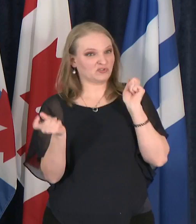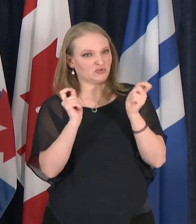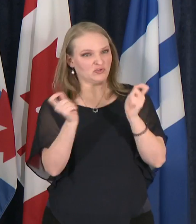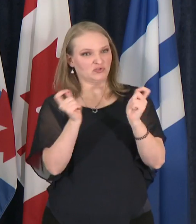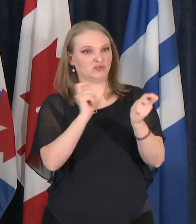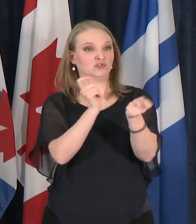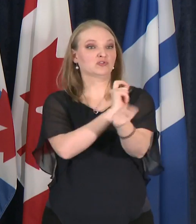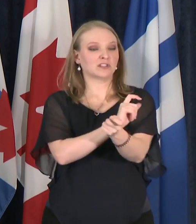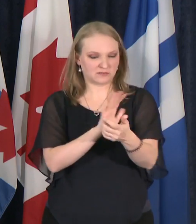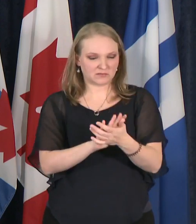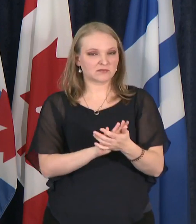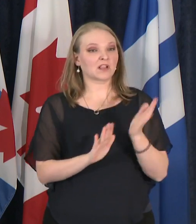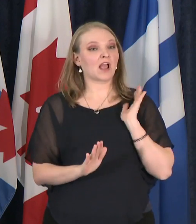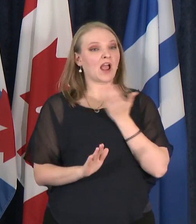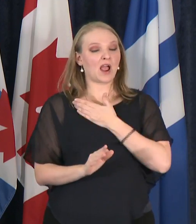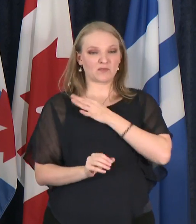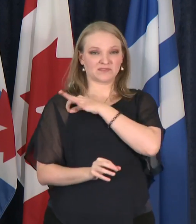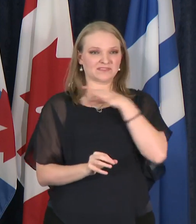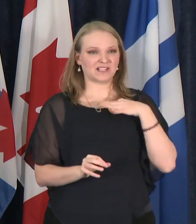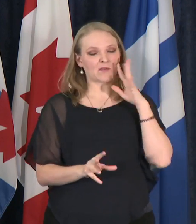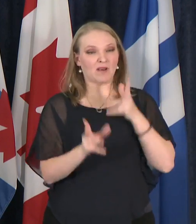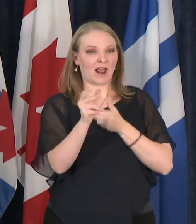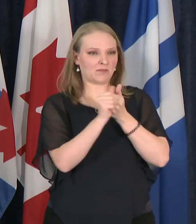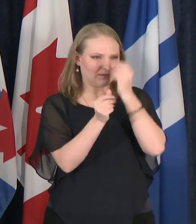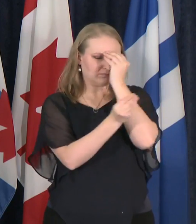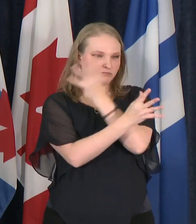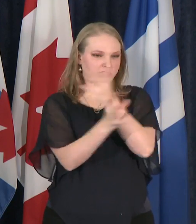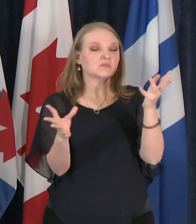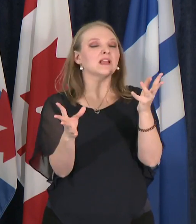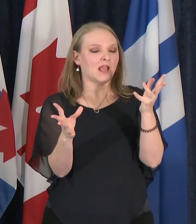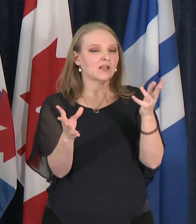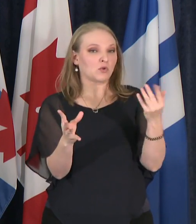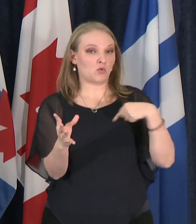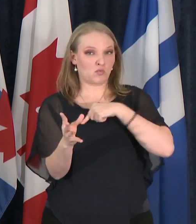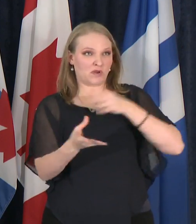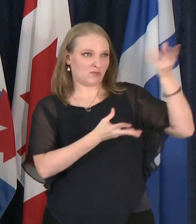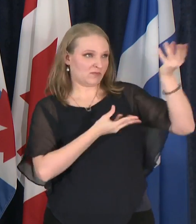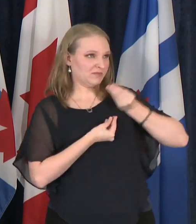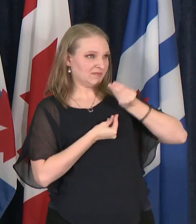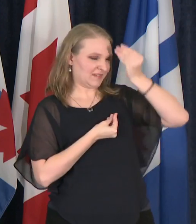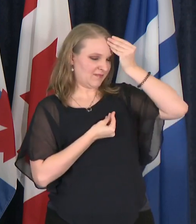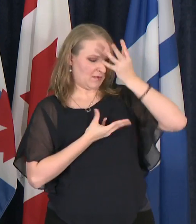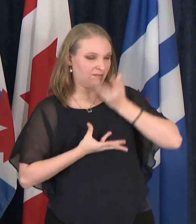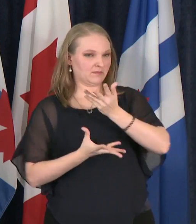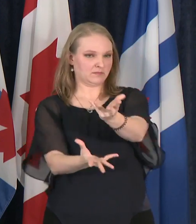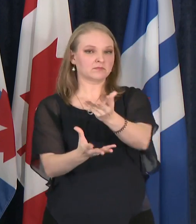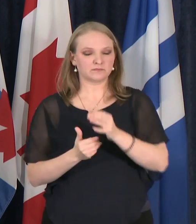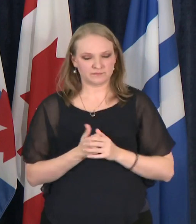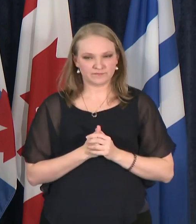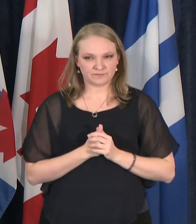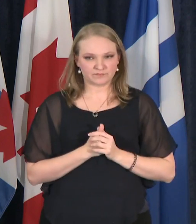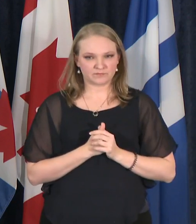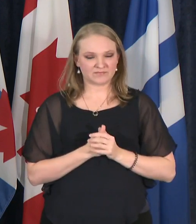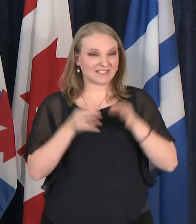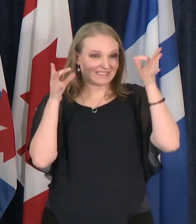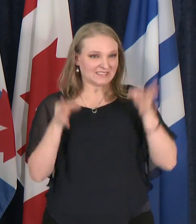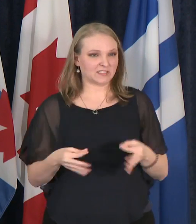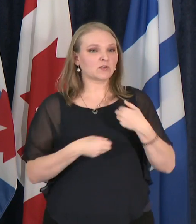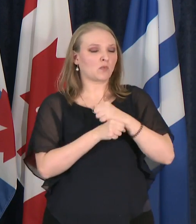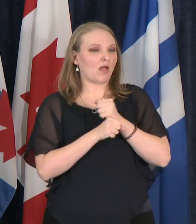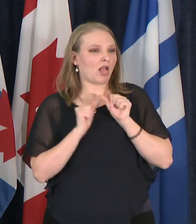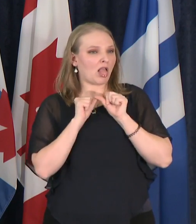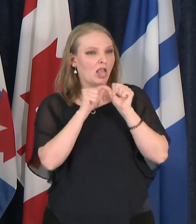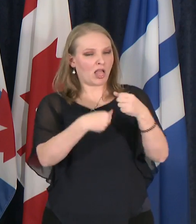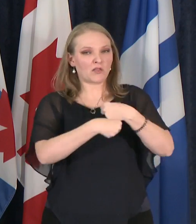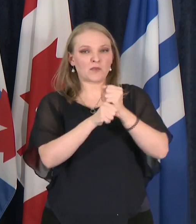and we will keep our workforce updated as the situation evolves. We will continue to make decisions in consideration of